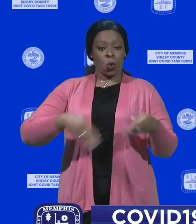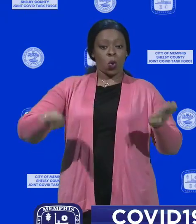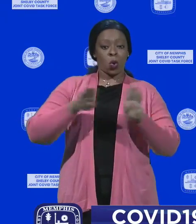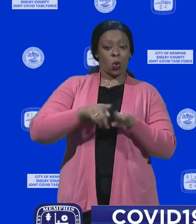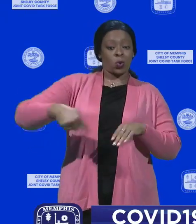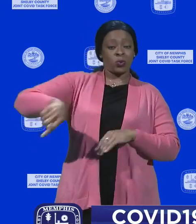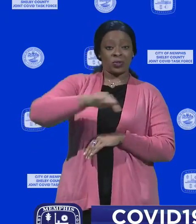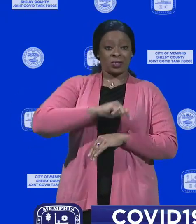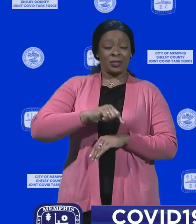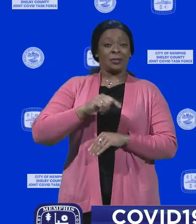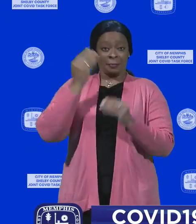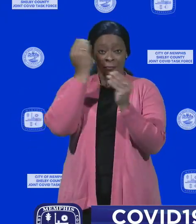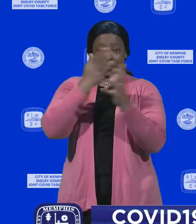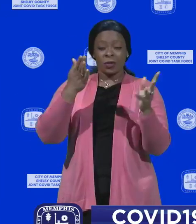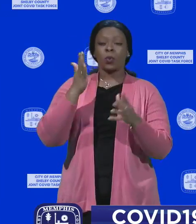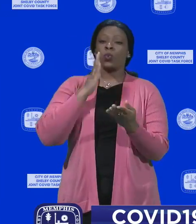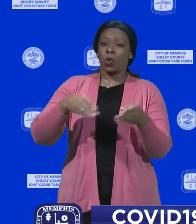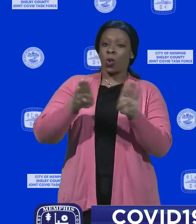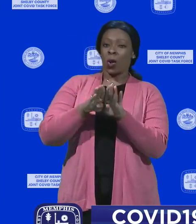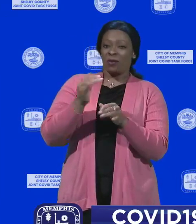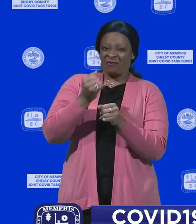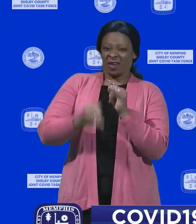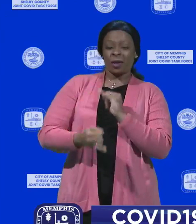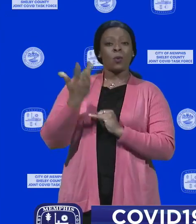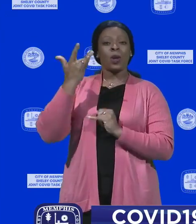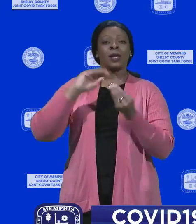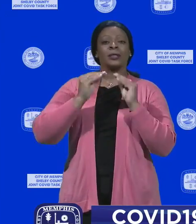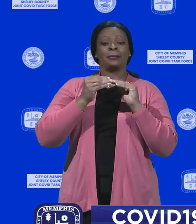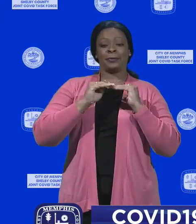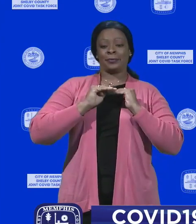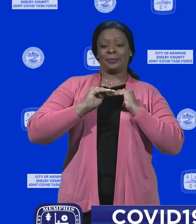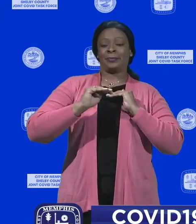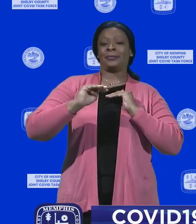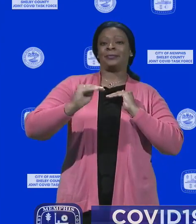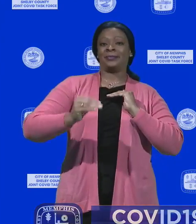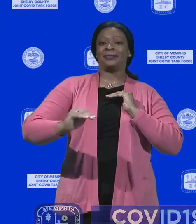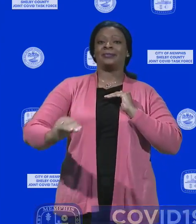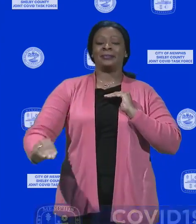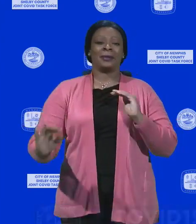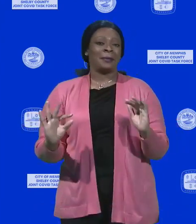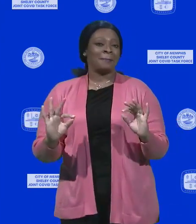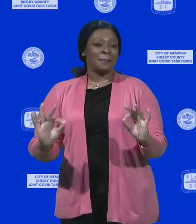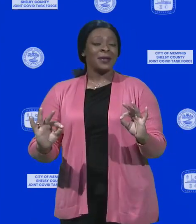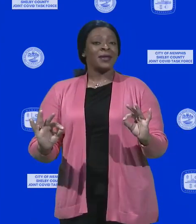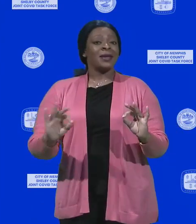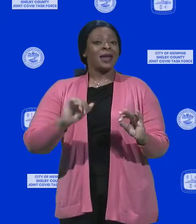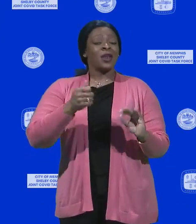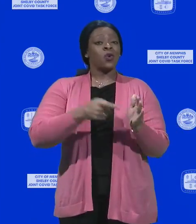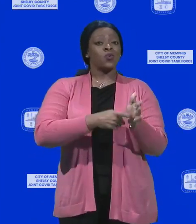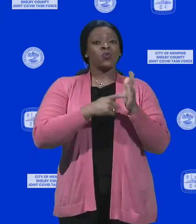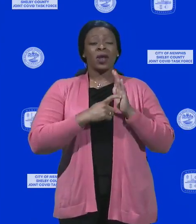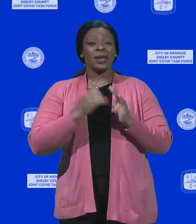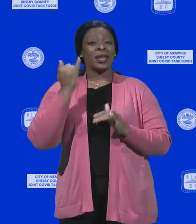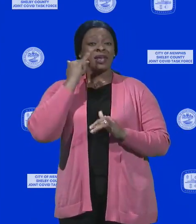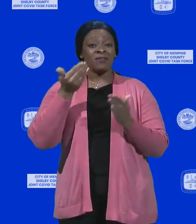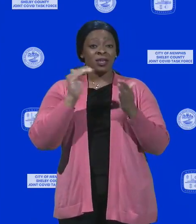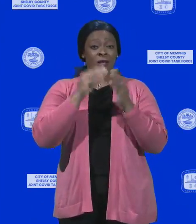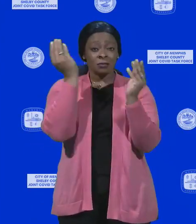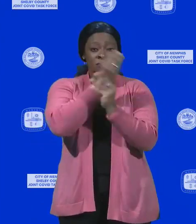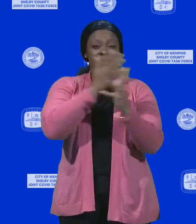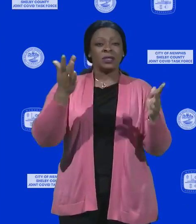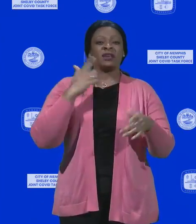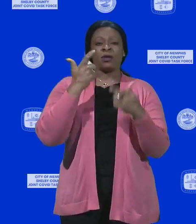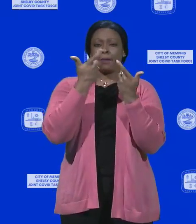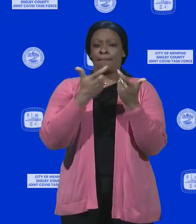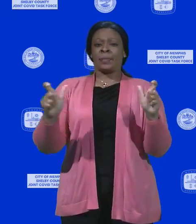the numbers are moving in the right direction. The criteria by which we would call another press conference is if something